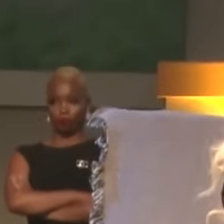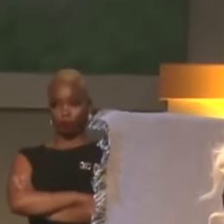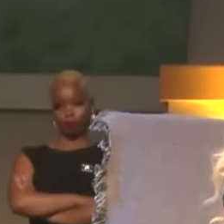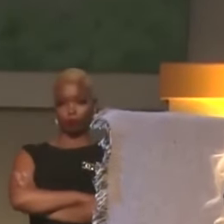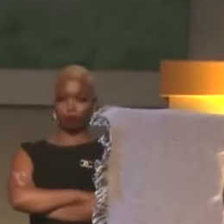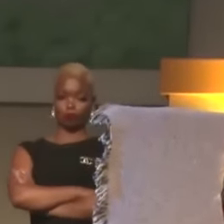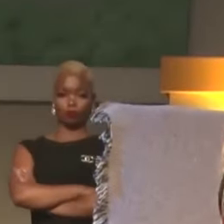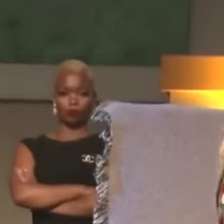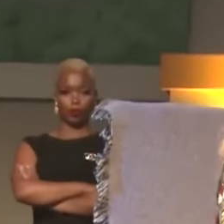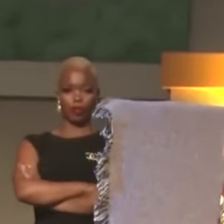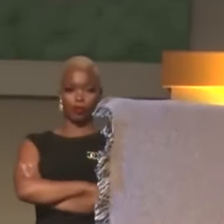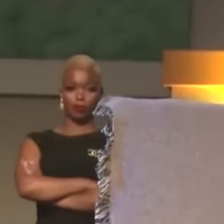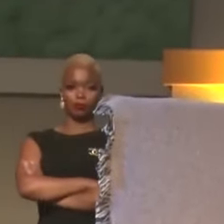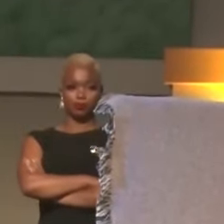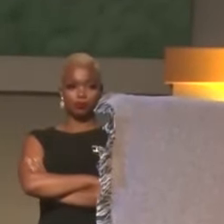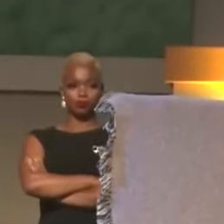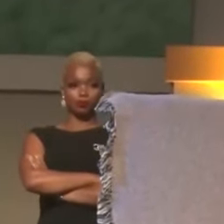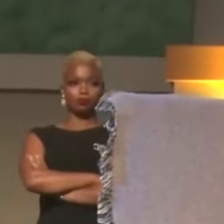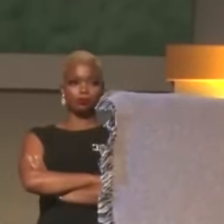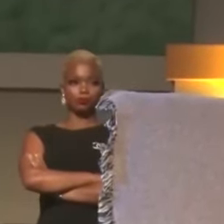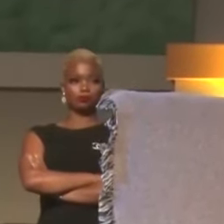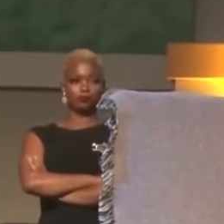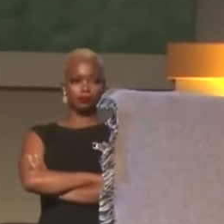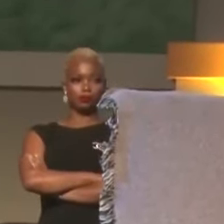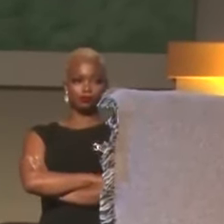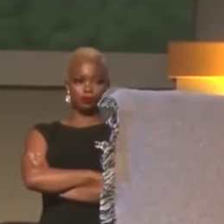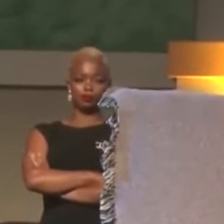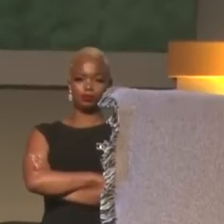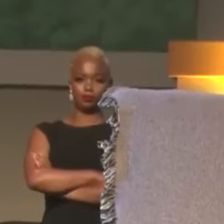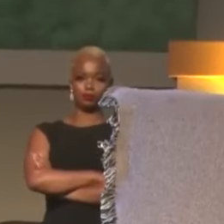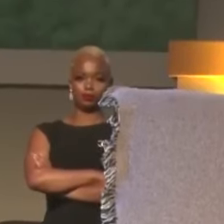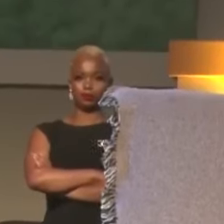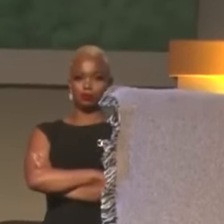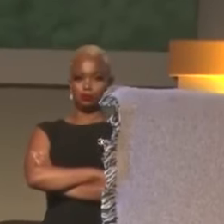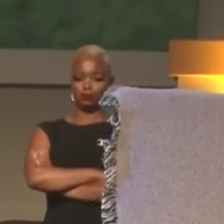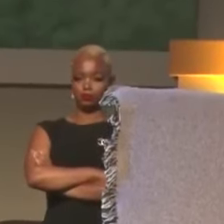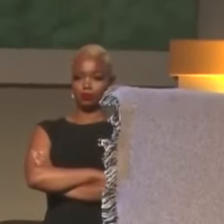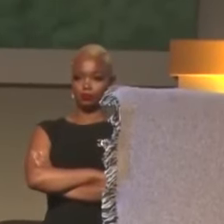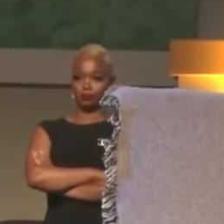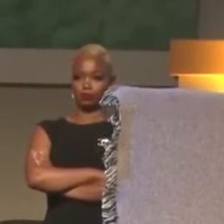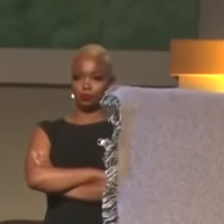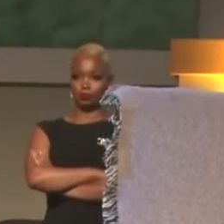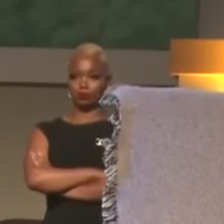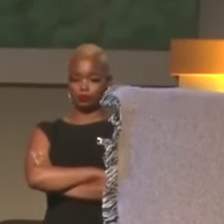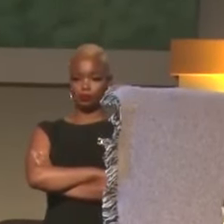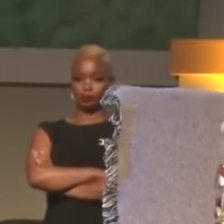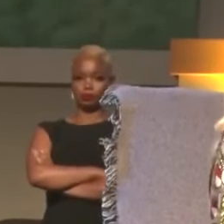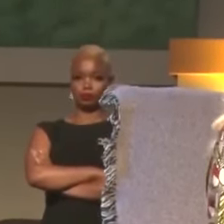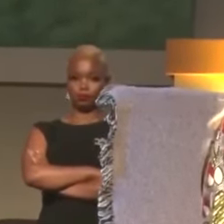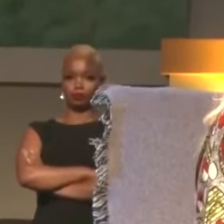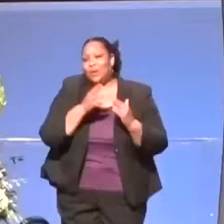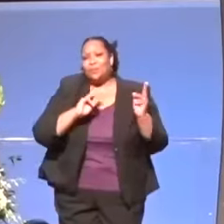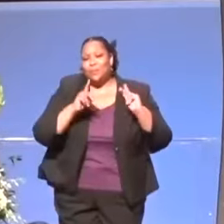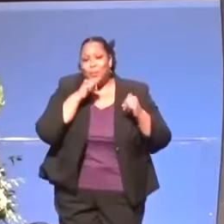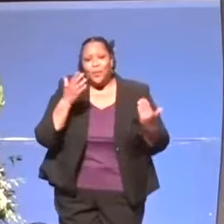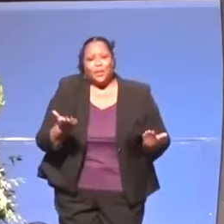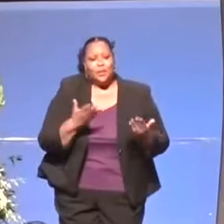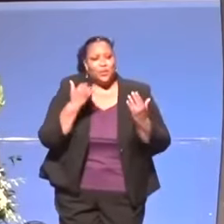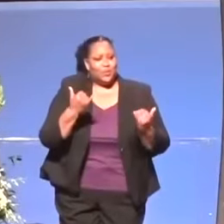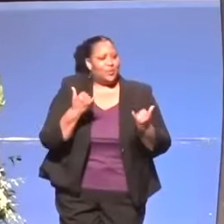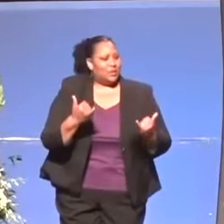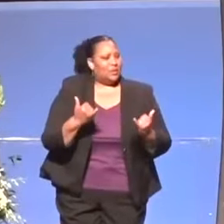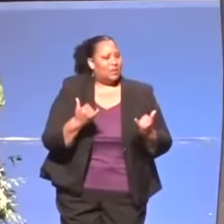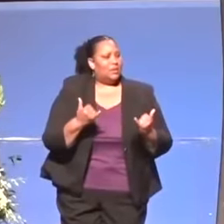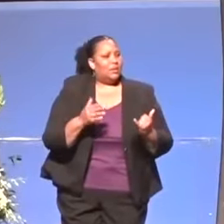his name throughout the world to make change. Amen. Amen. Amen. Amen. God bless you to all of our dignitaries to